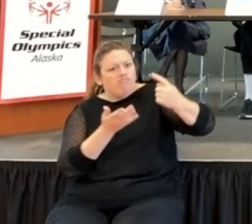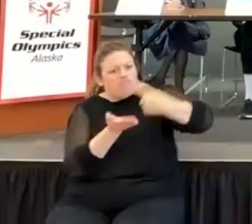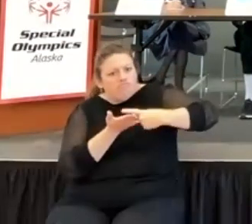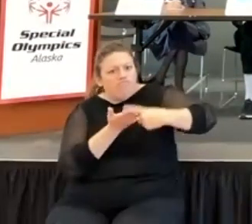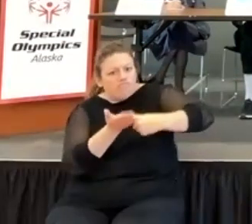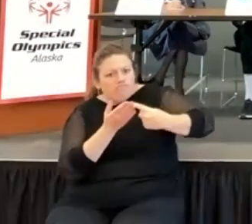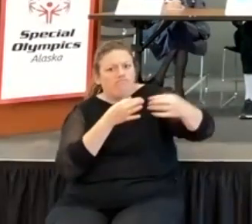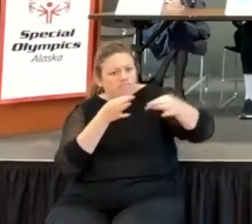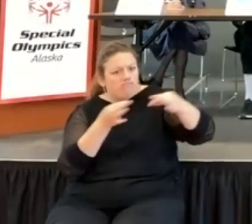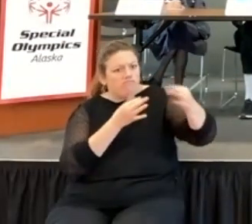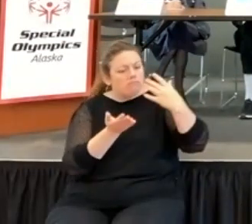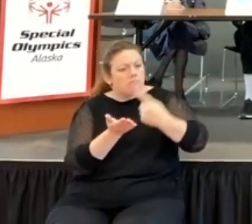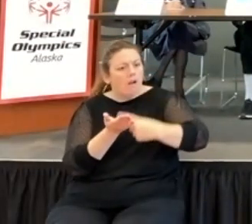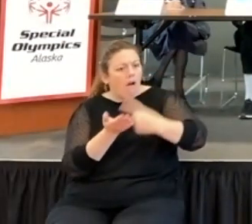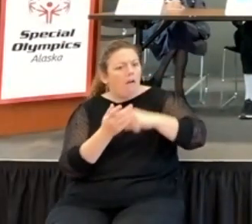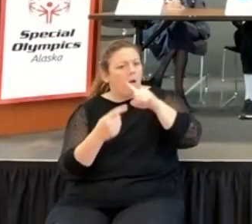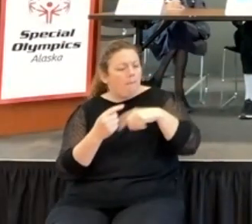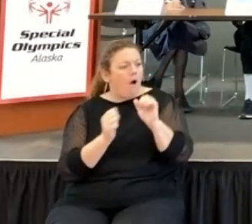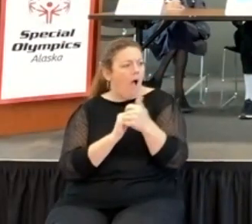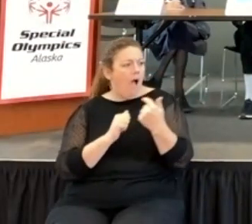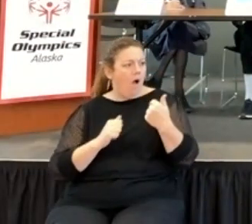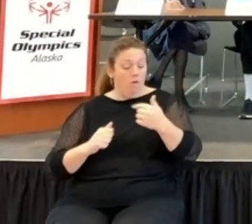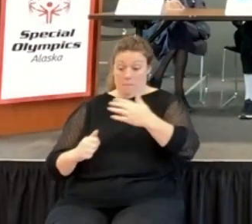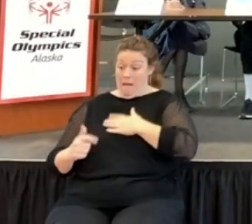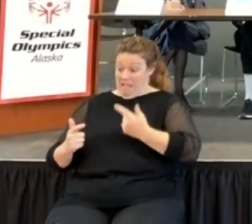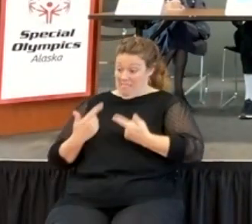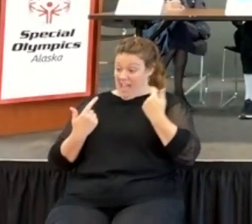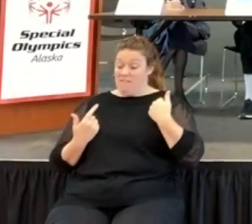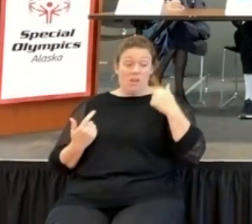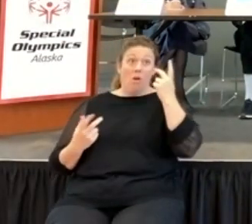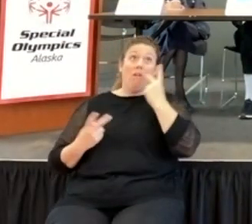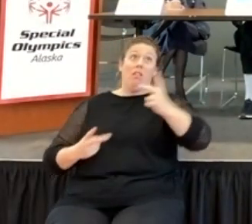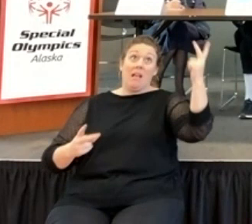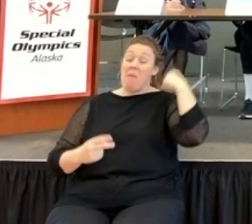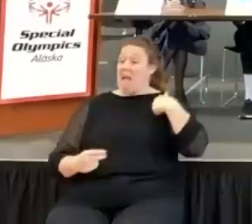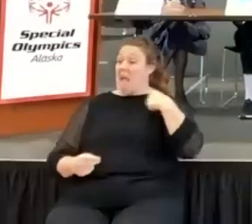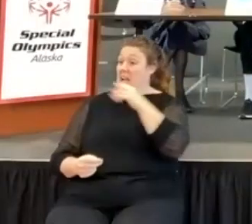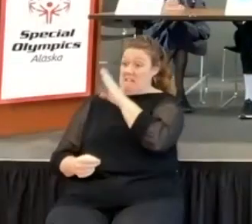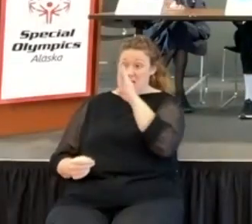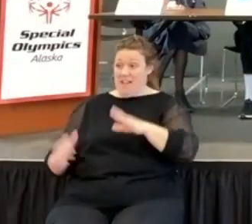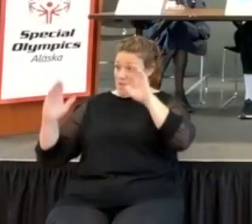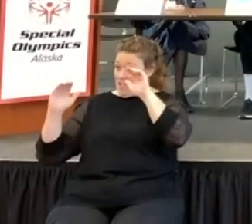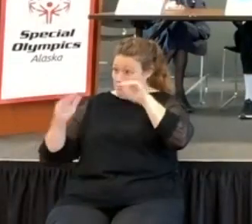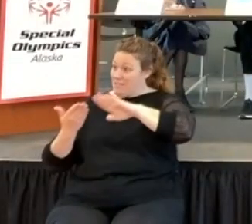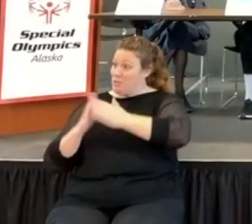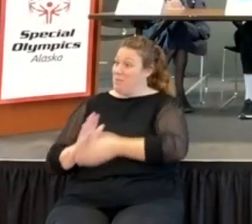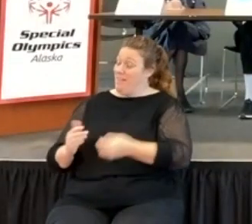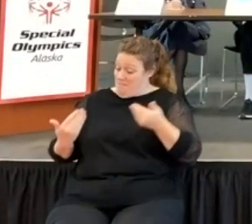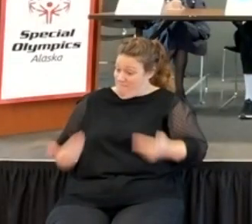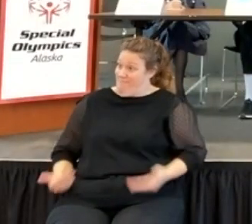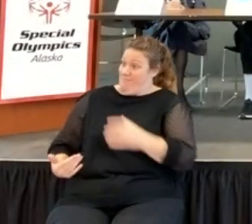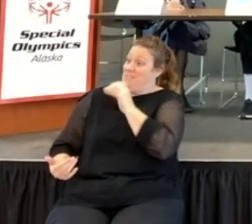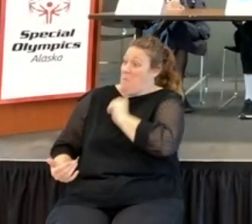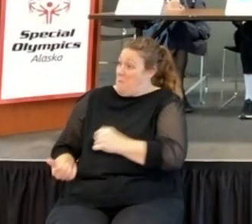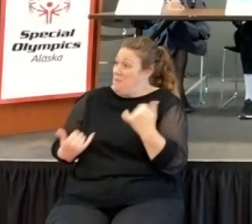was going to live this long and how it has become as I grow older, and that one day